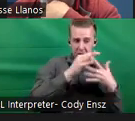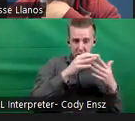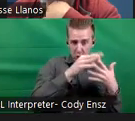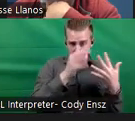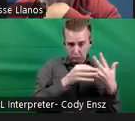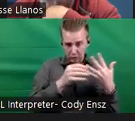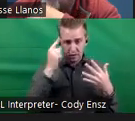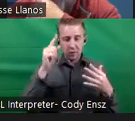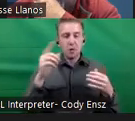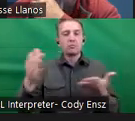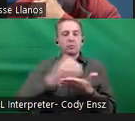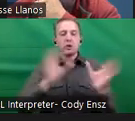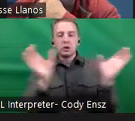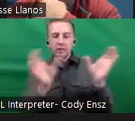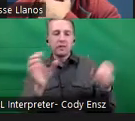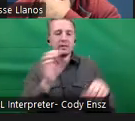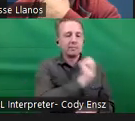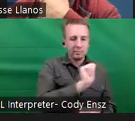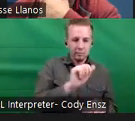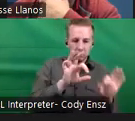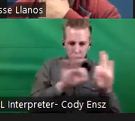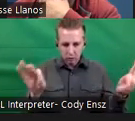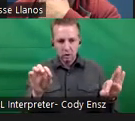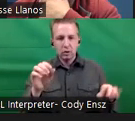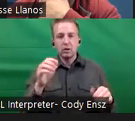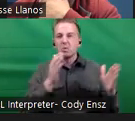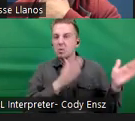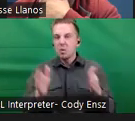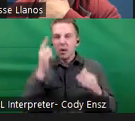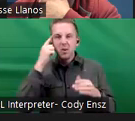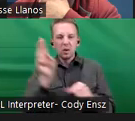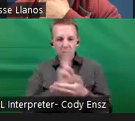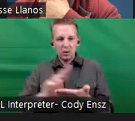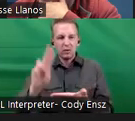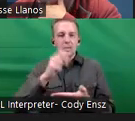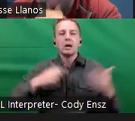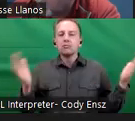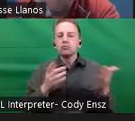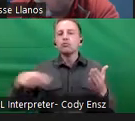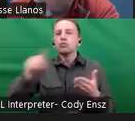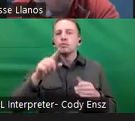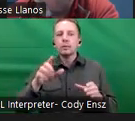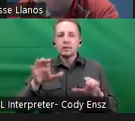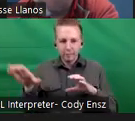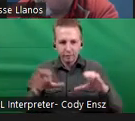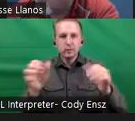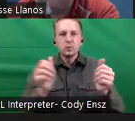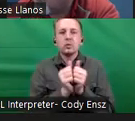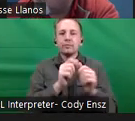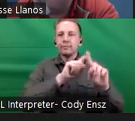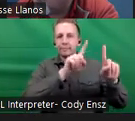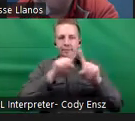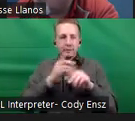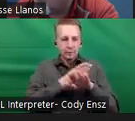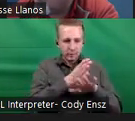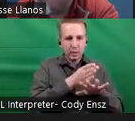associate degrees, or performing transfer to university. I'd like to encourage you to get involved with this pathway and possibly join a student club